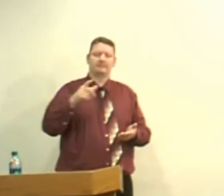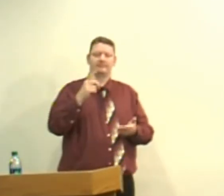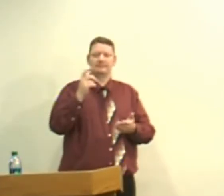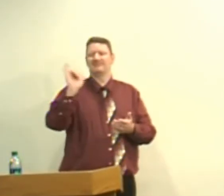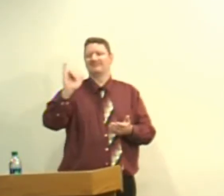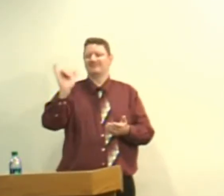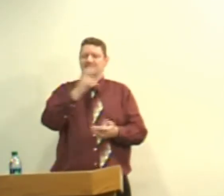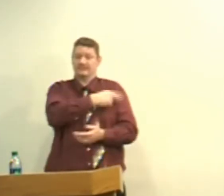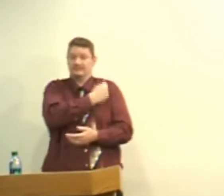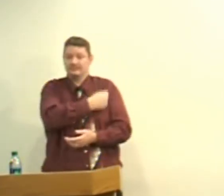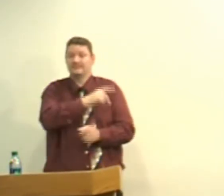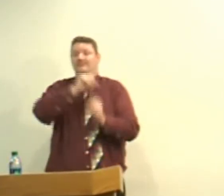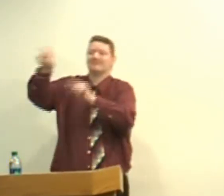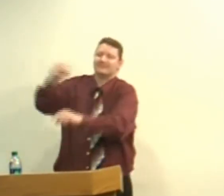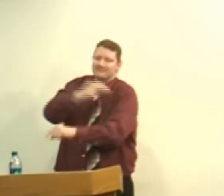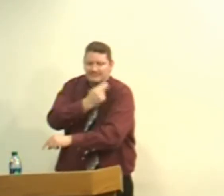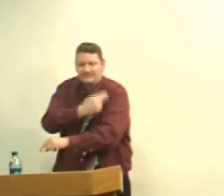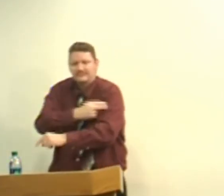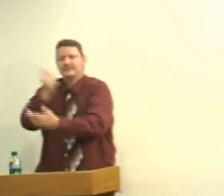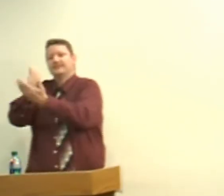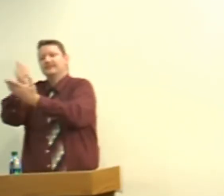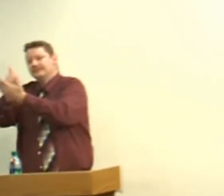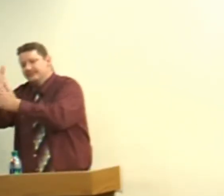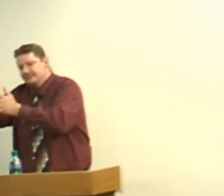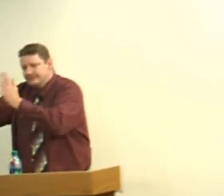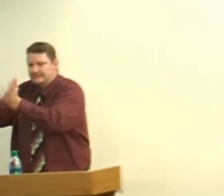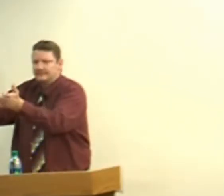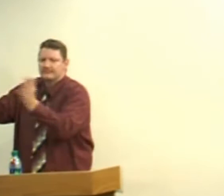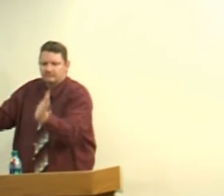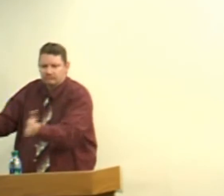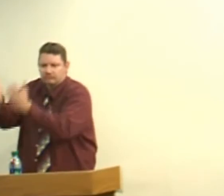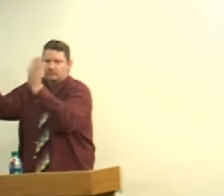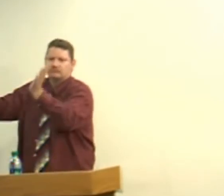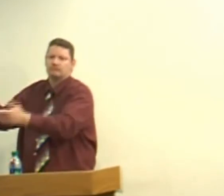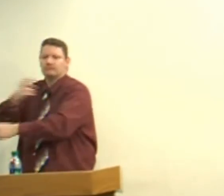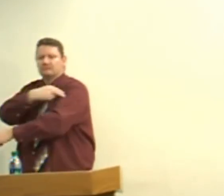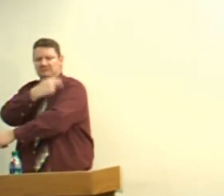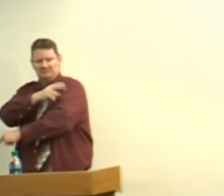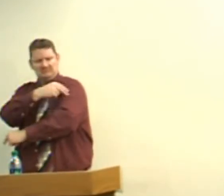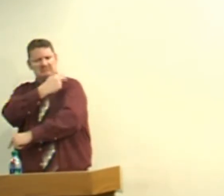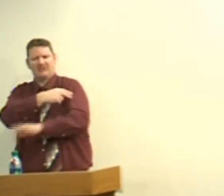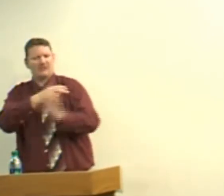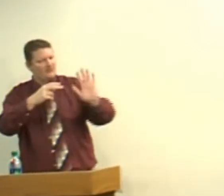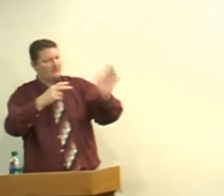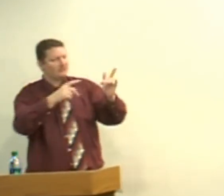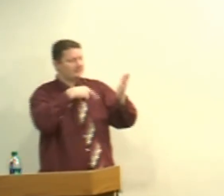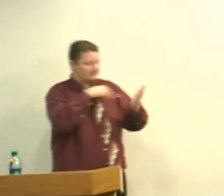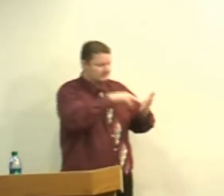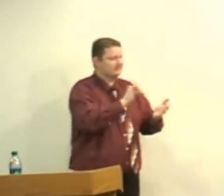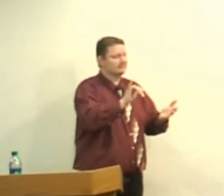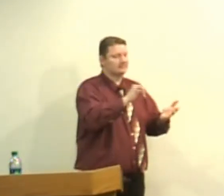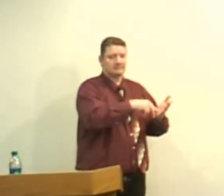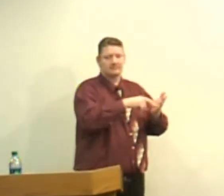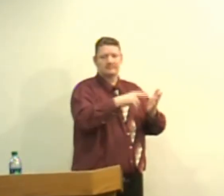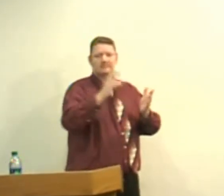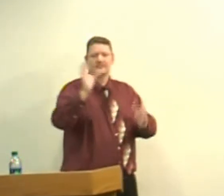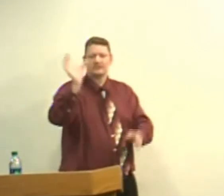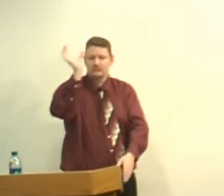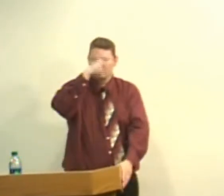was thinking about it. So I was thinking ... It's like going to the hospital, you go to the hospital for help, you know, where they, you know, help